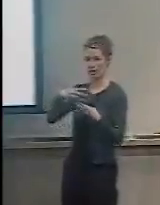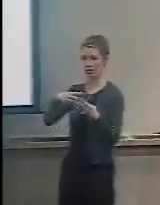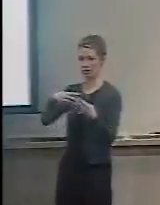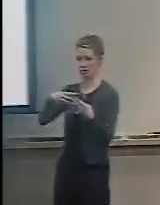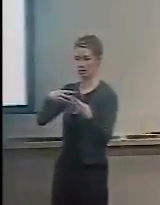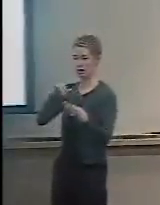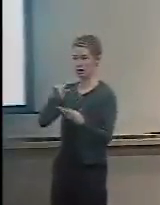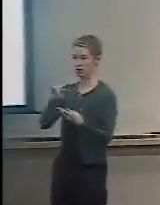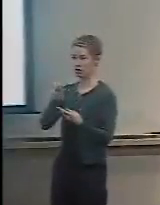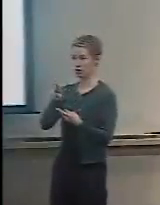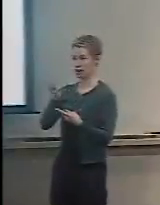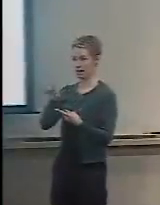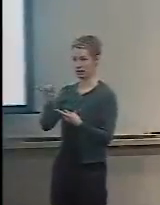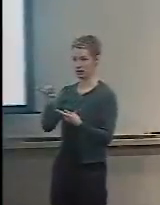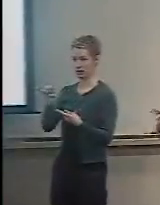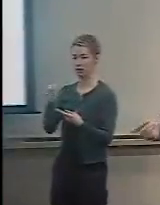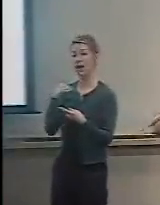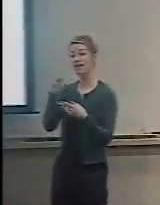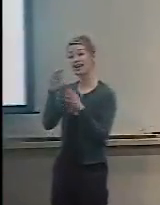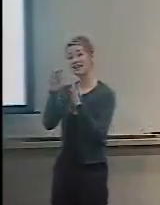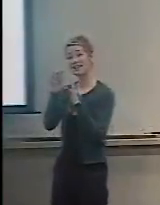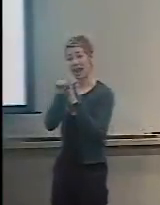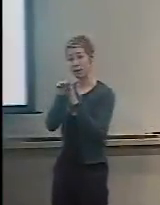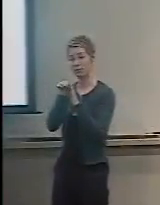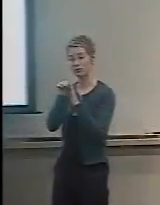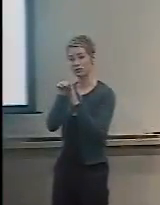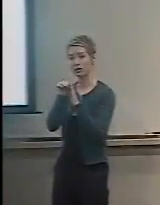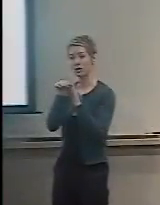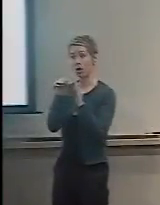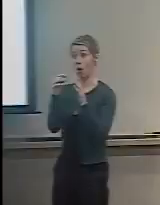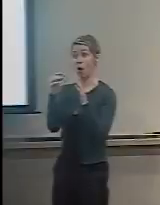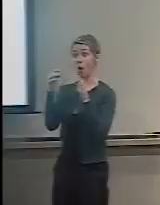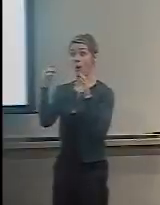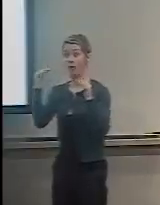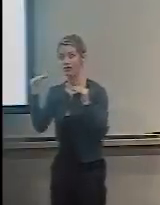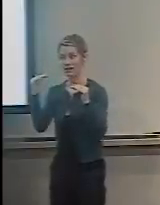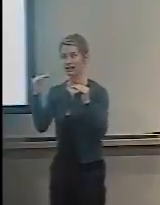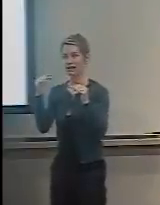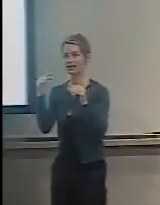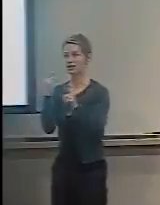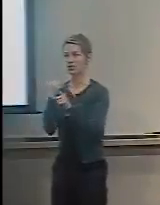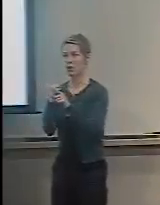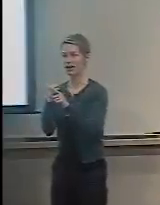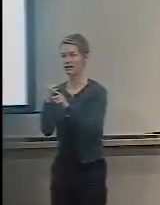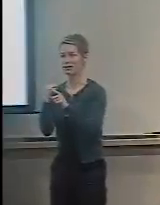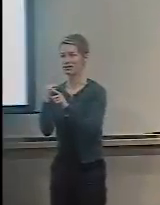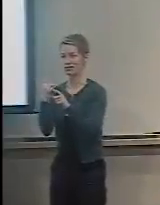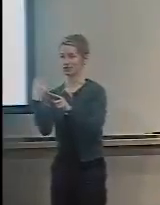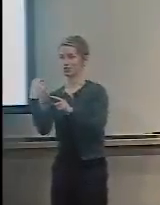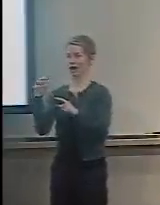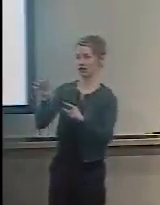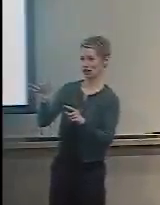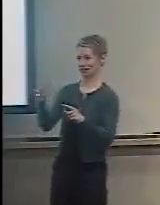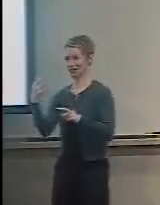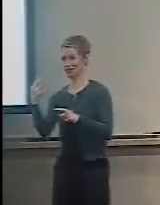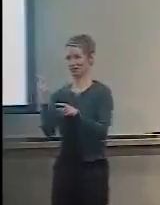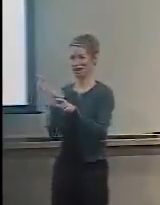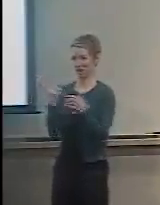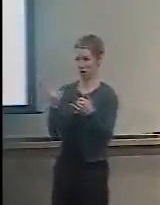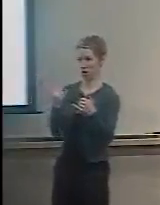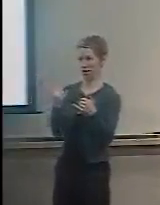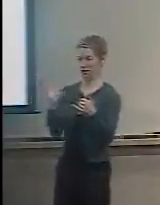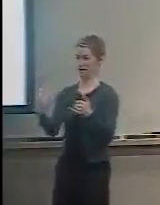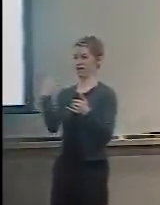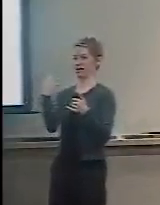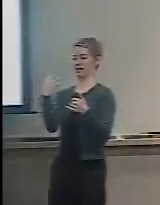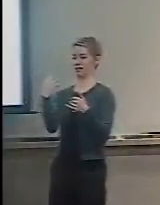a camera, and hopefully the camera is facing in the right direction, unlike the current cell phones that exist. It's facing toward the